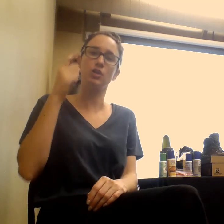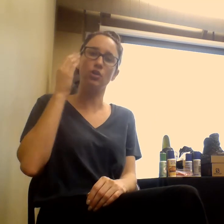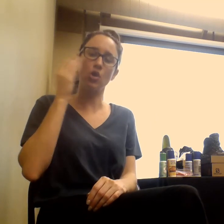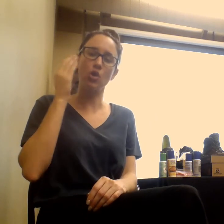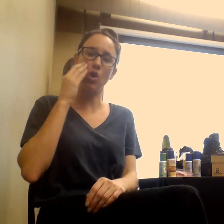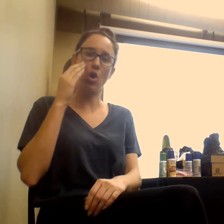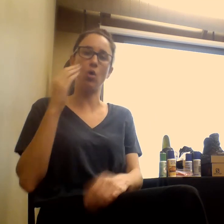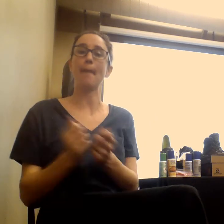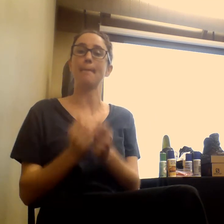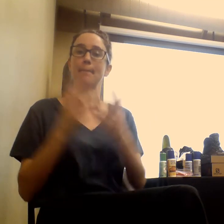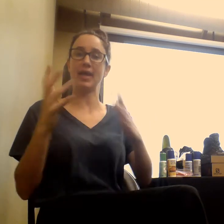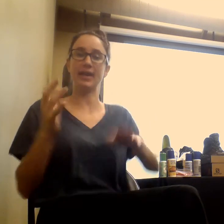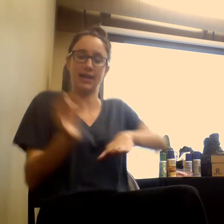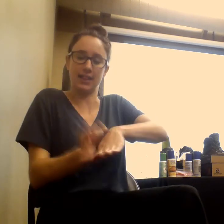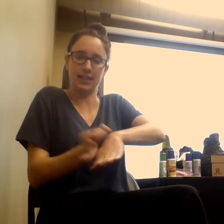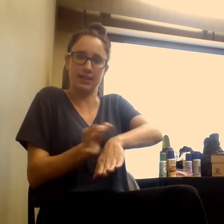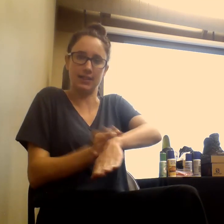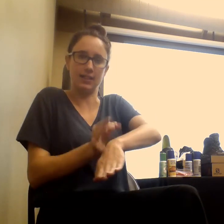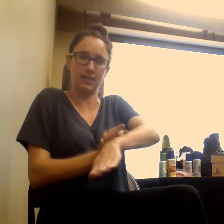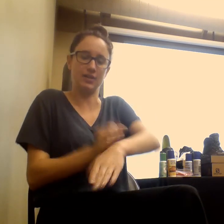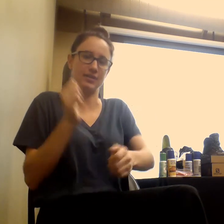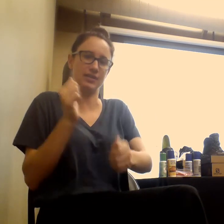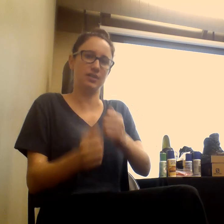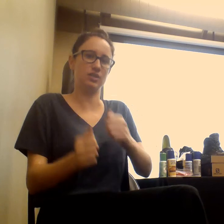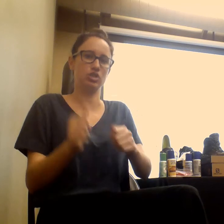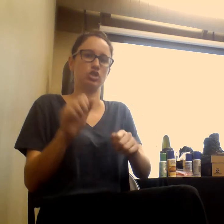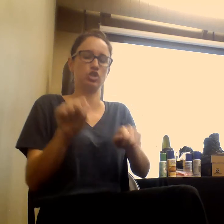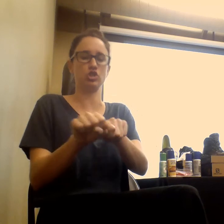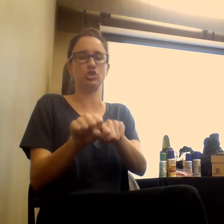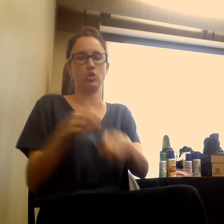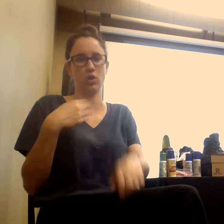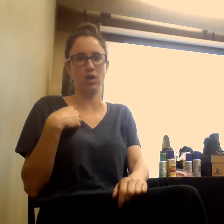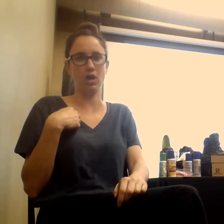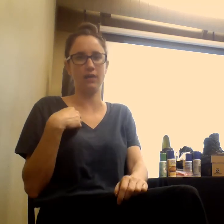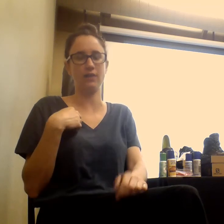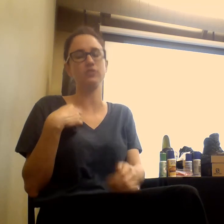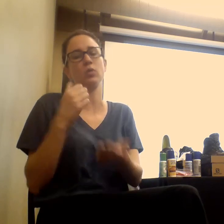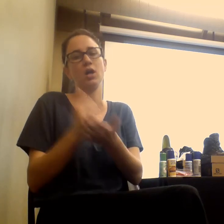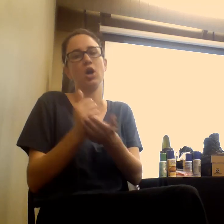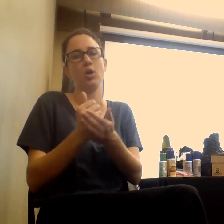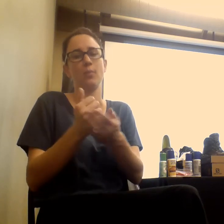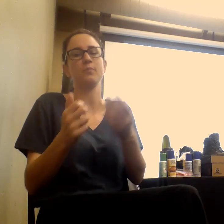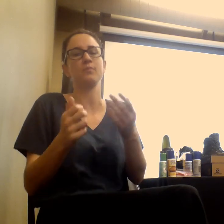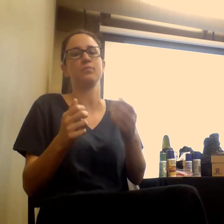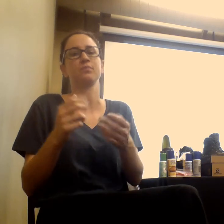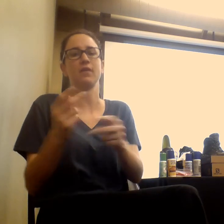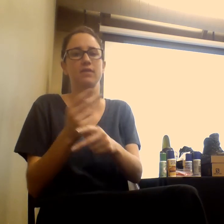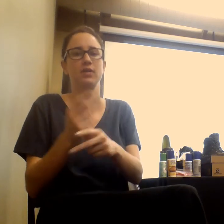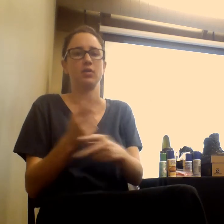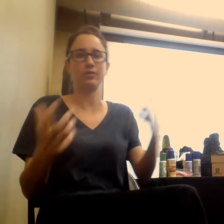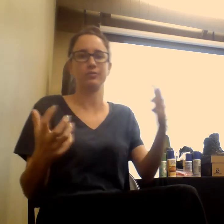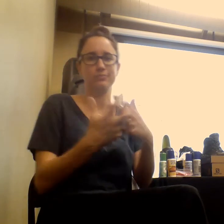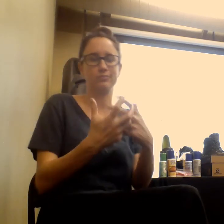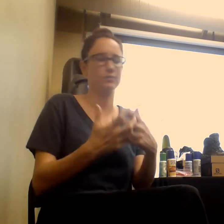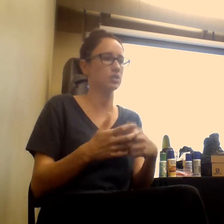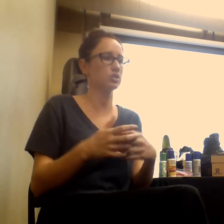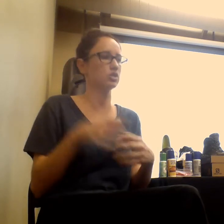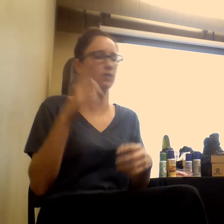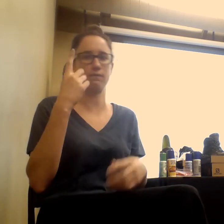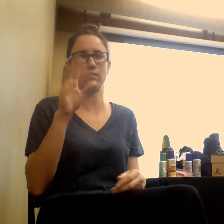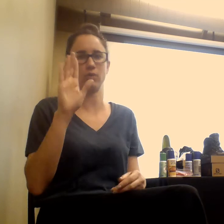That's very loose. Very loose, right? Mm-hmm. Now, why would this guy do that?